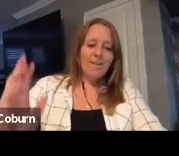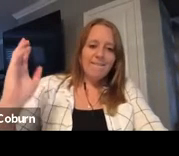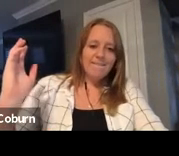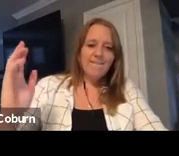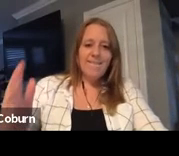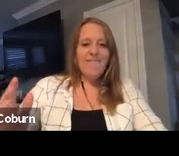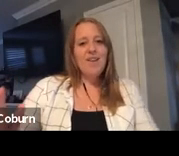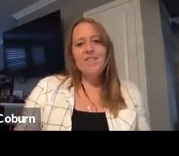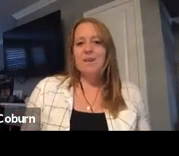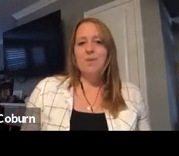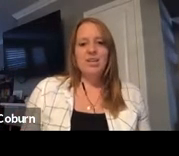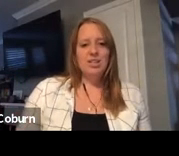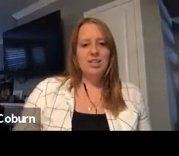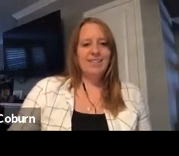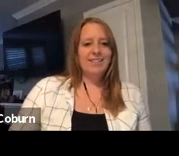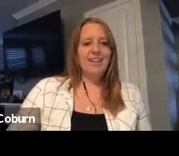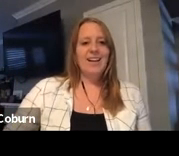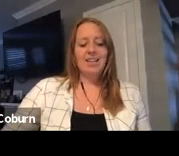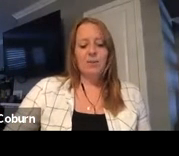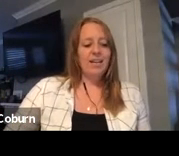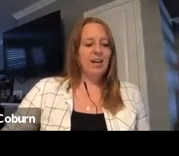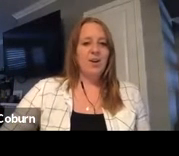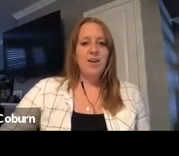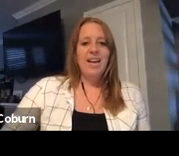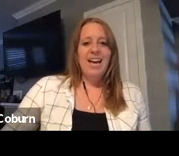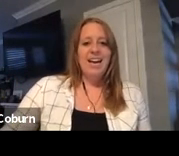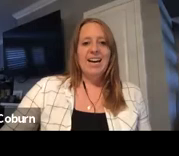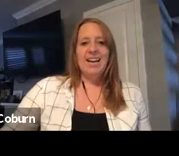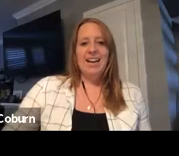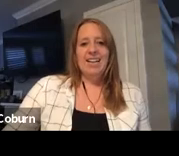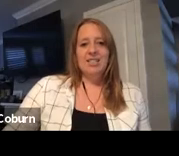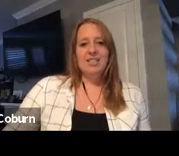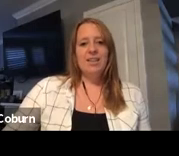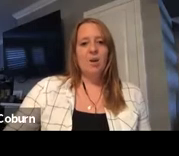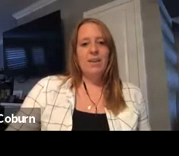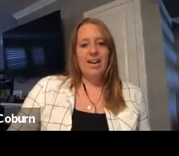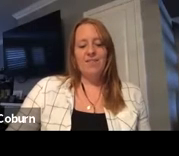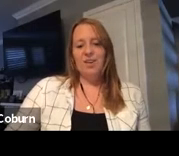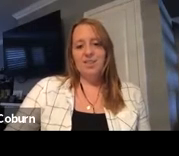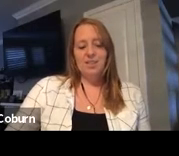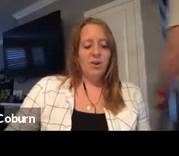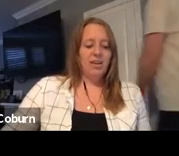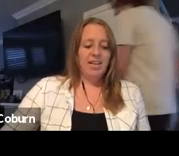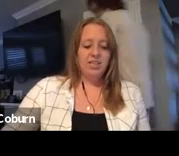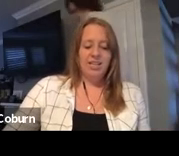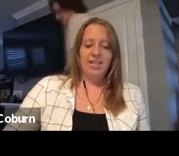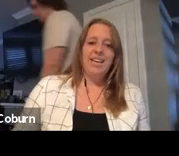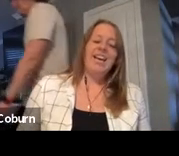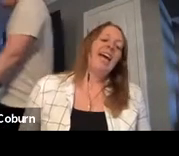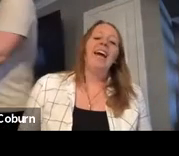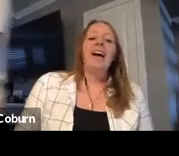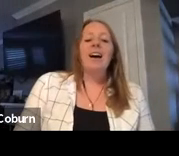So I found this image a little bit ago, and it just says all behavior is